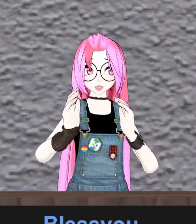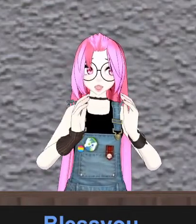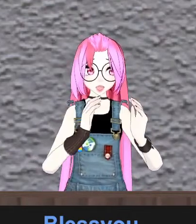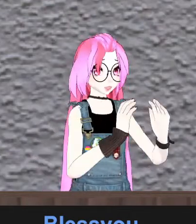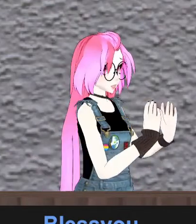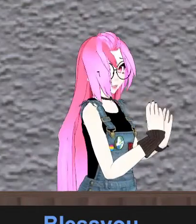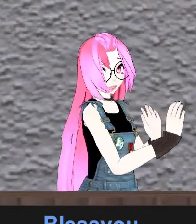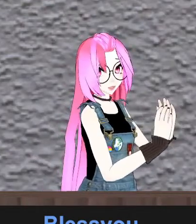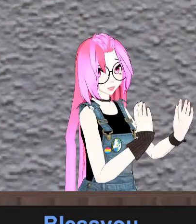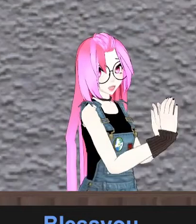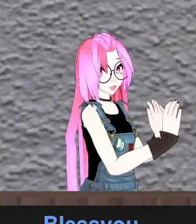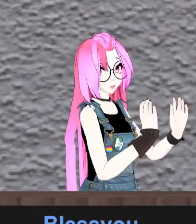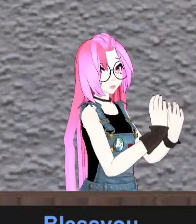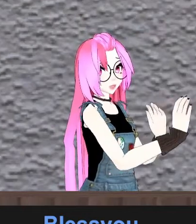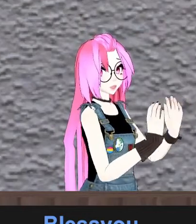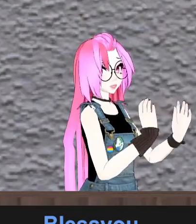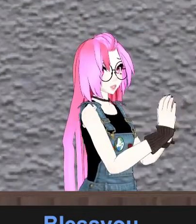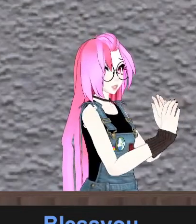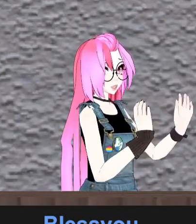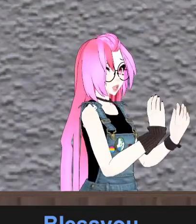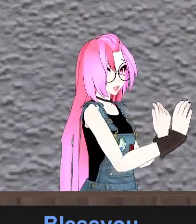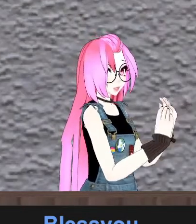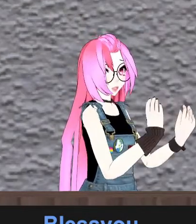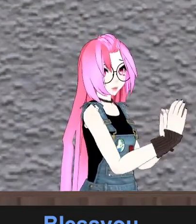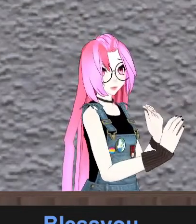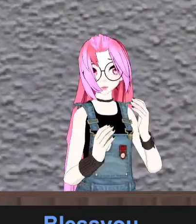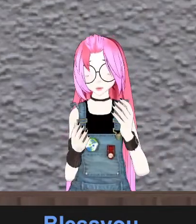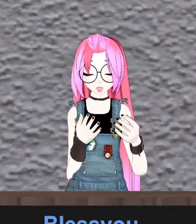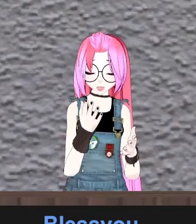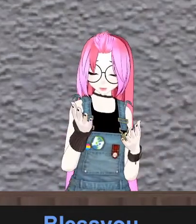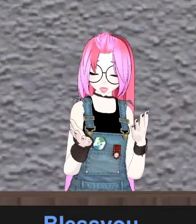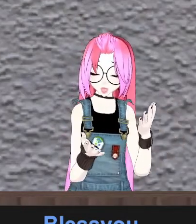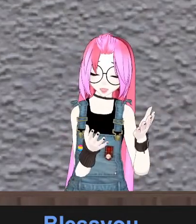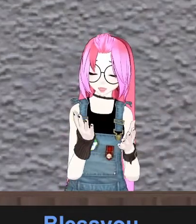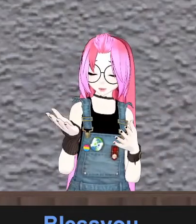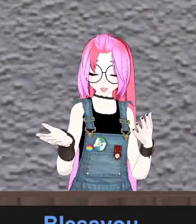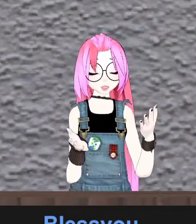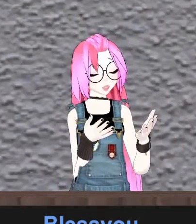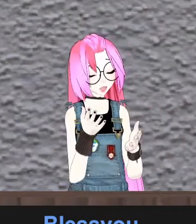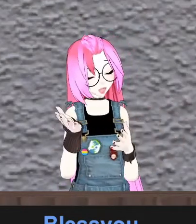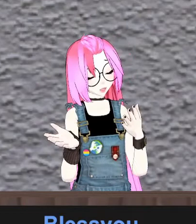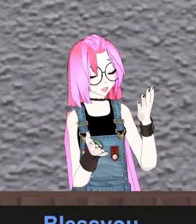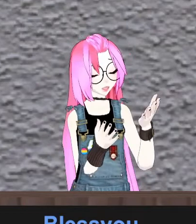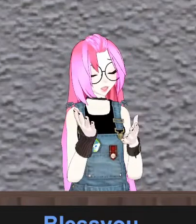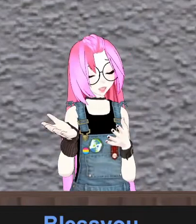a conversation. I'll start from the side. Conversation, conversate. Or a conversation or